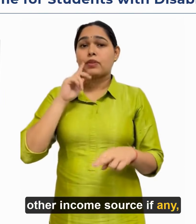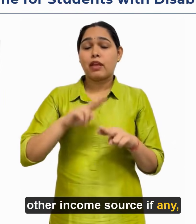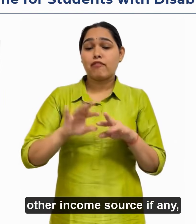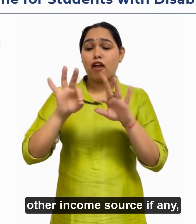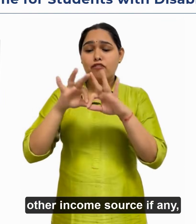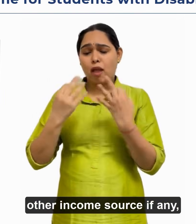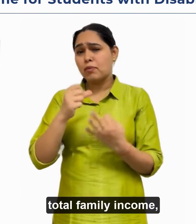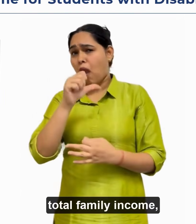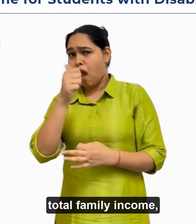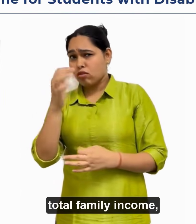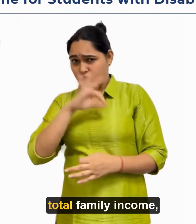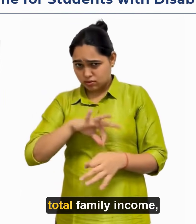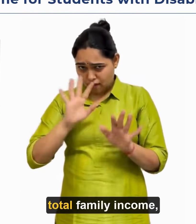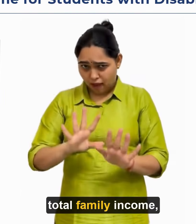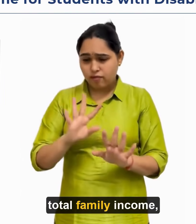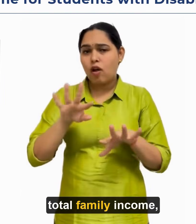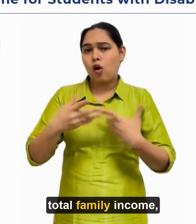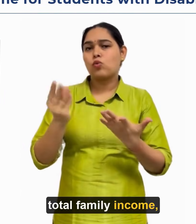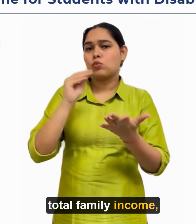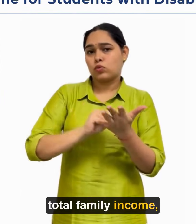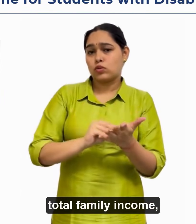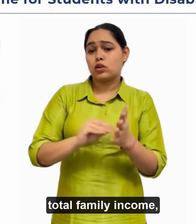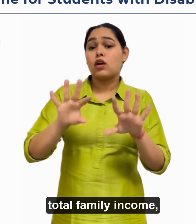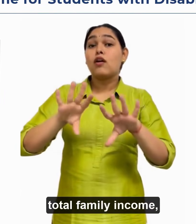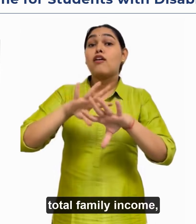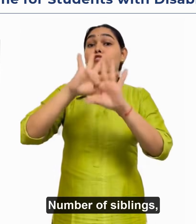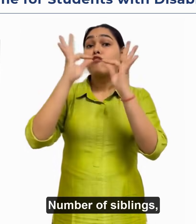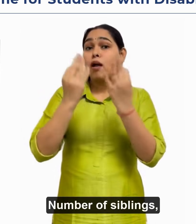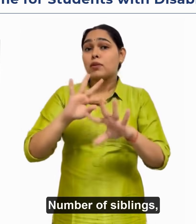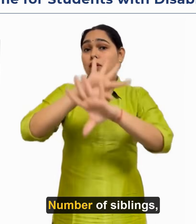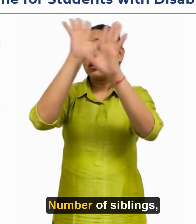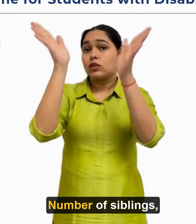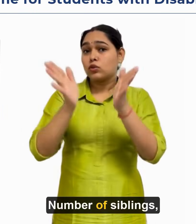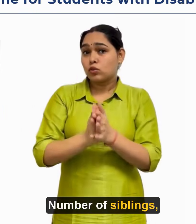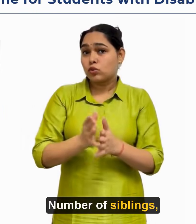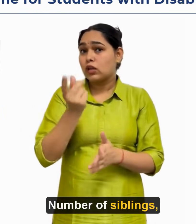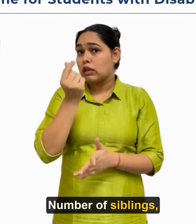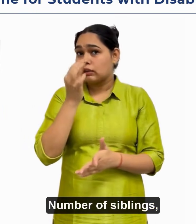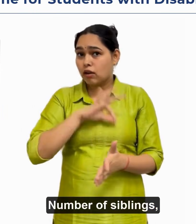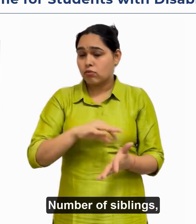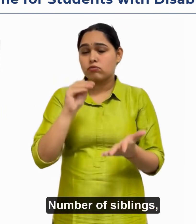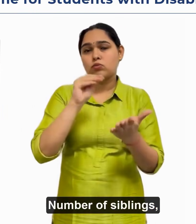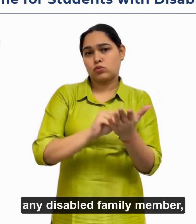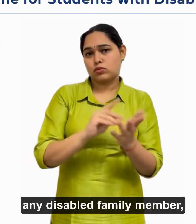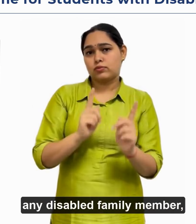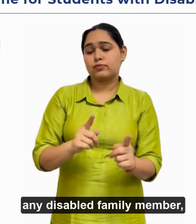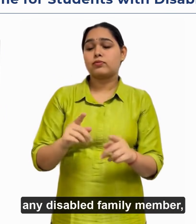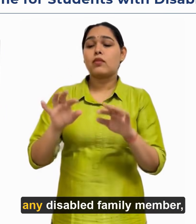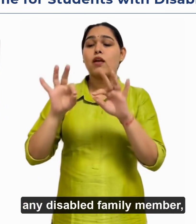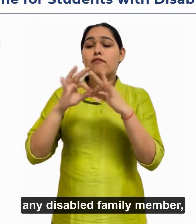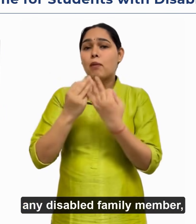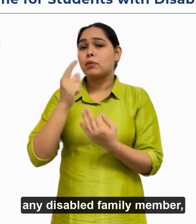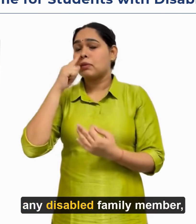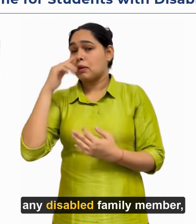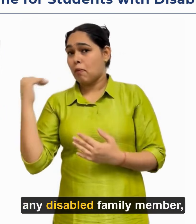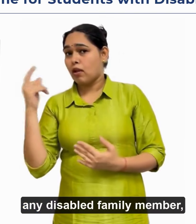any, total family income, number of siblings, any disabled